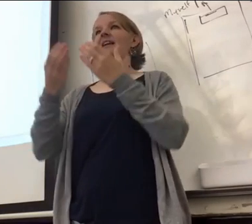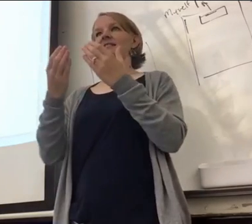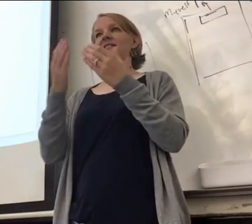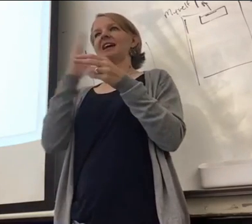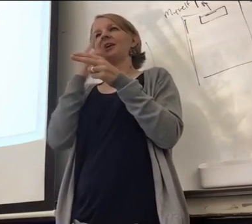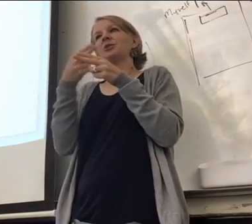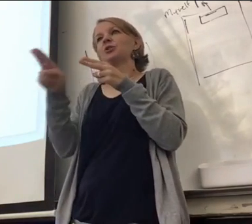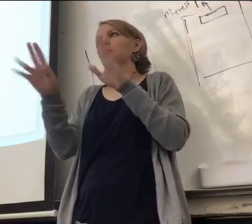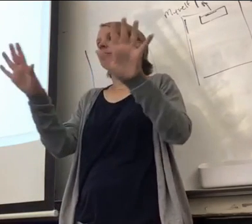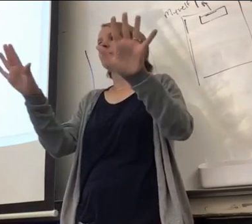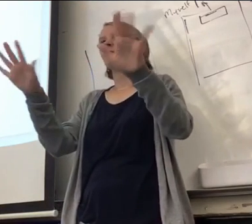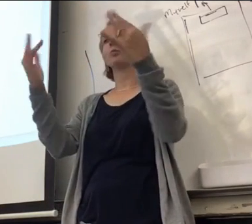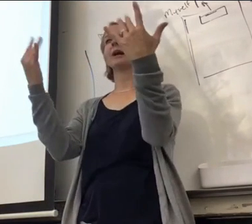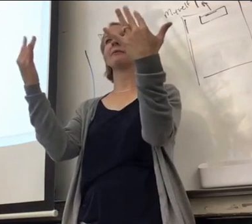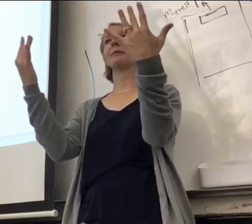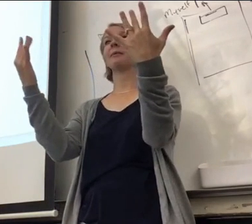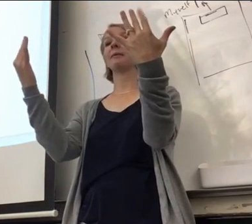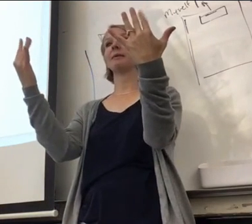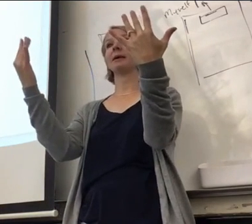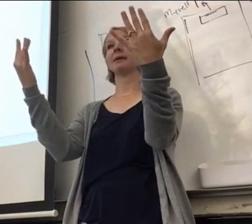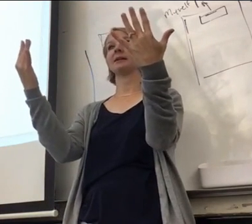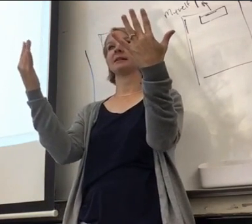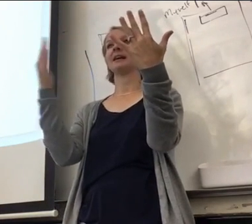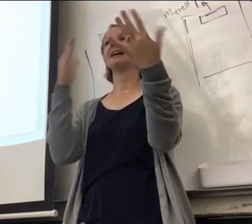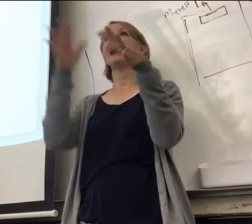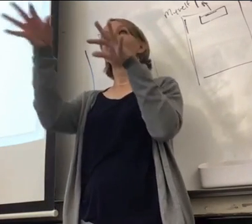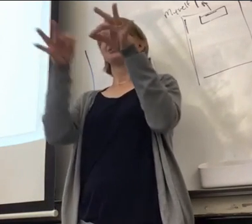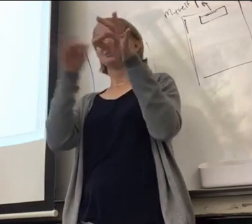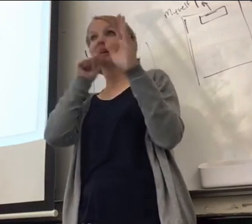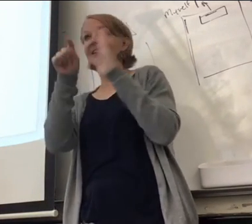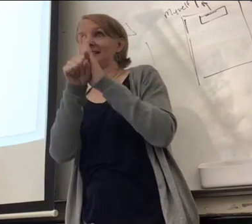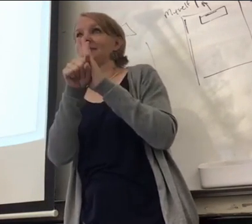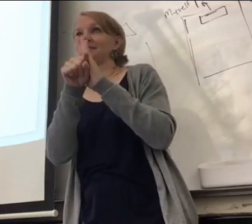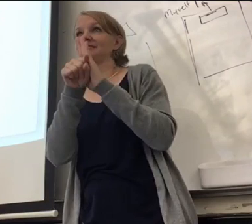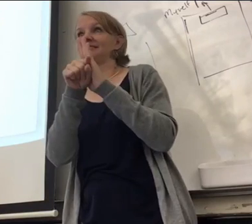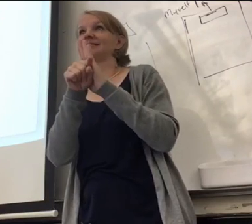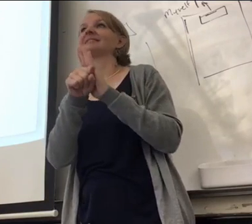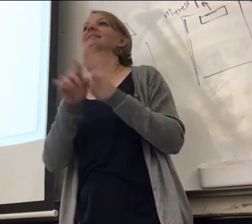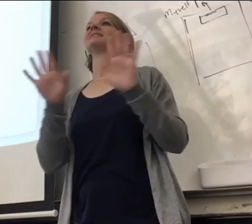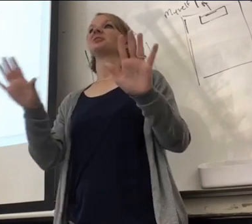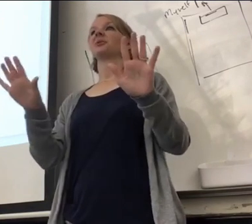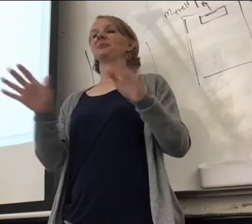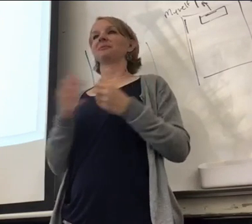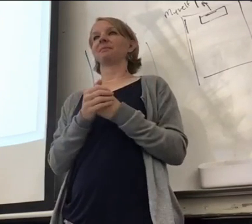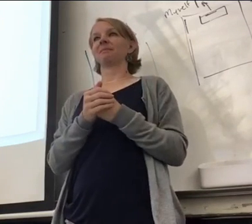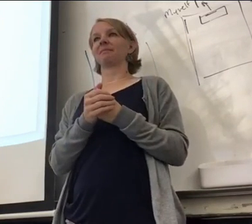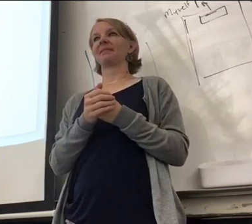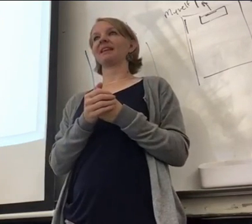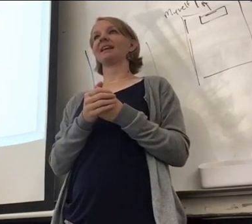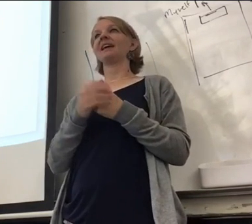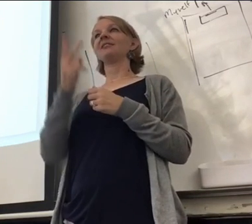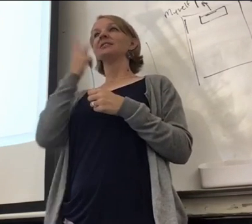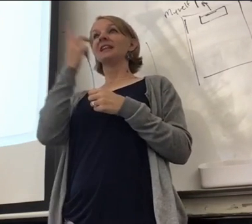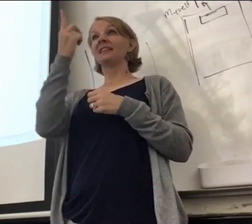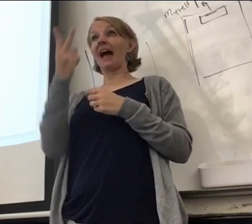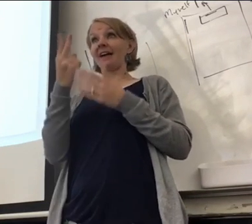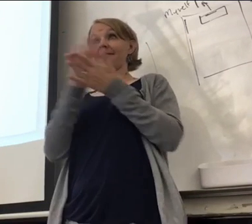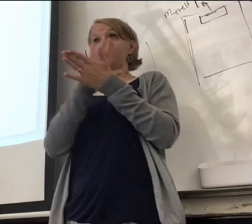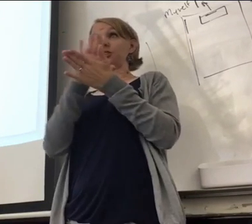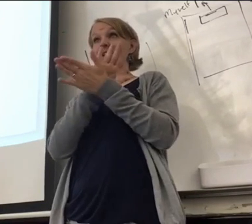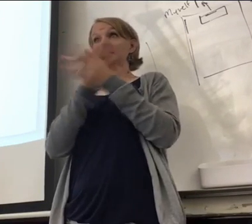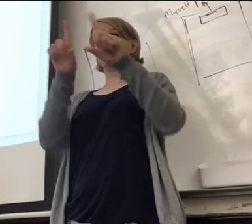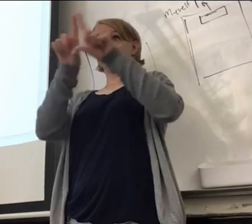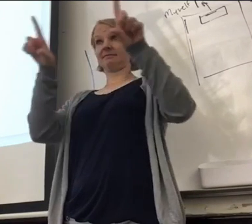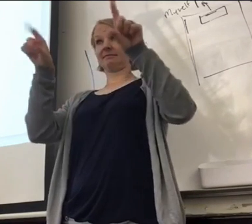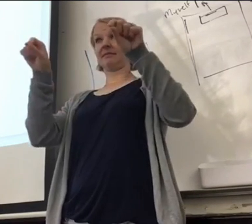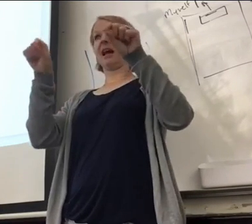really short. Wait. Don't put all your stuff away, though. I have to explain the assignment. Okay? So if you will look at your half sheet real